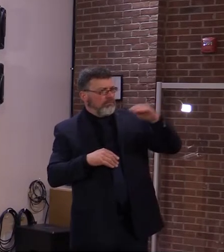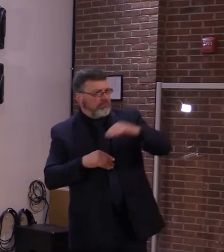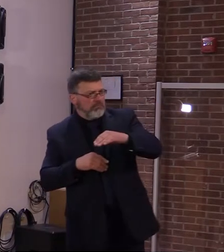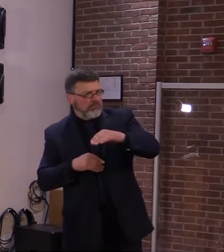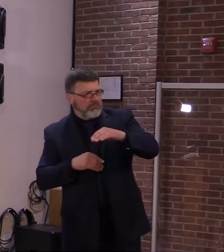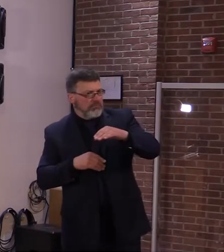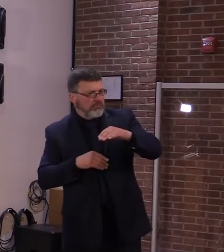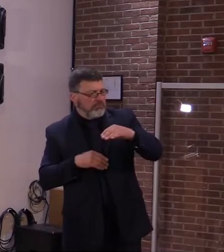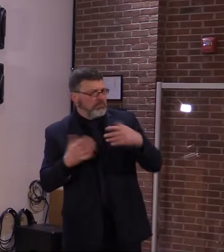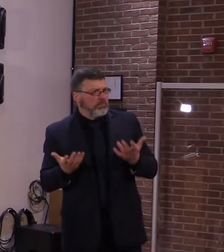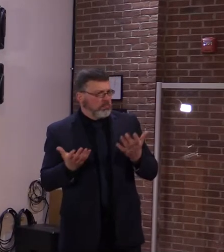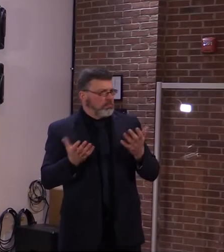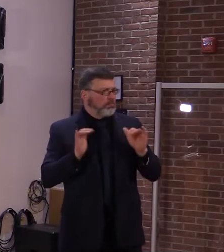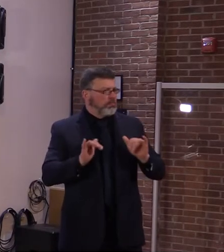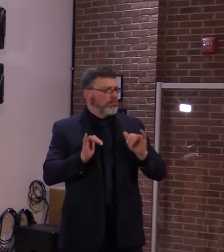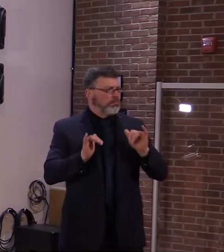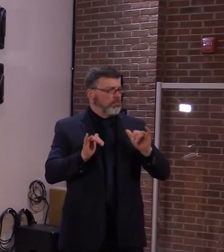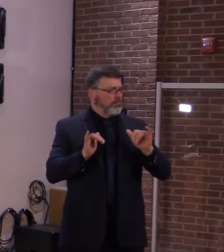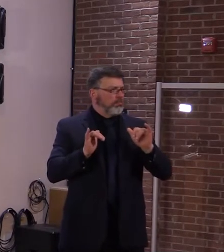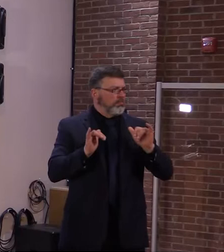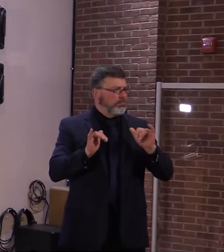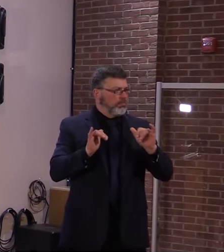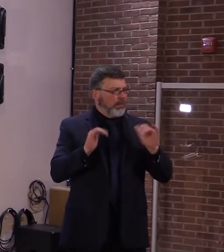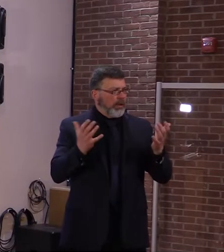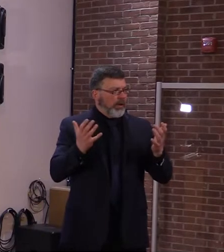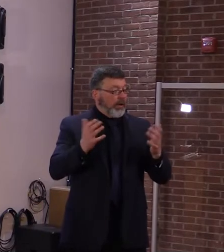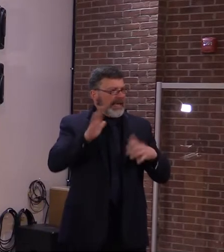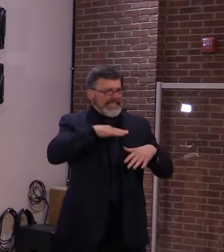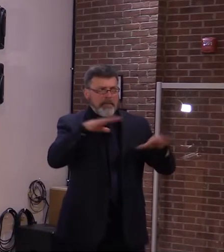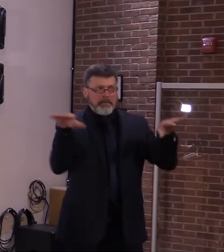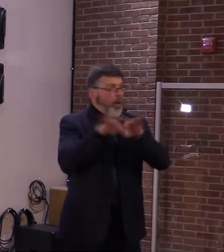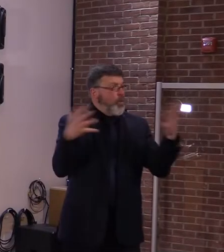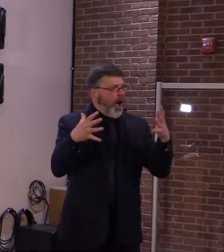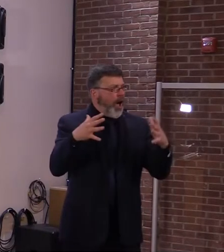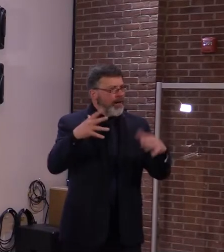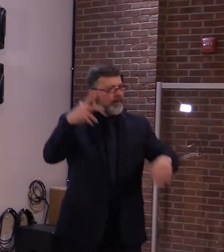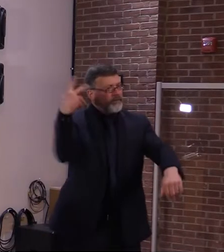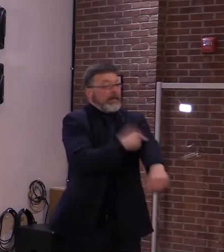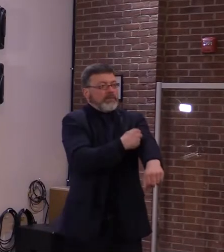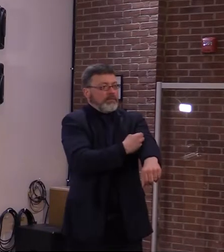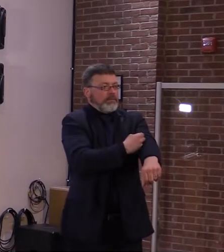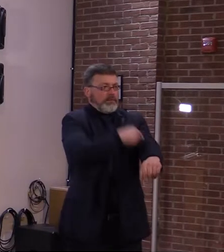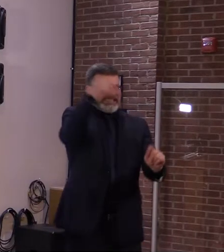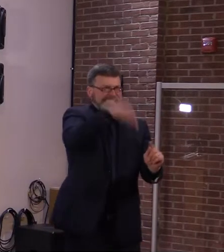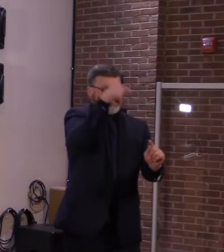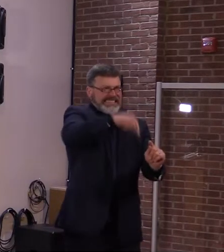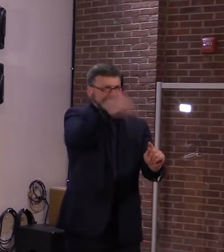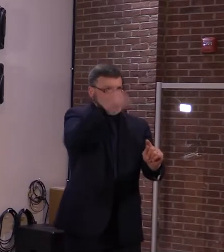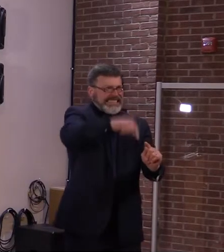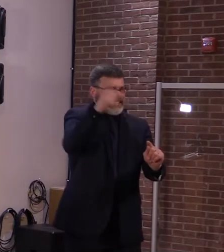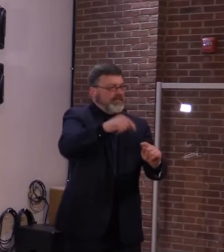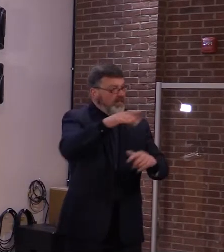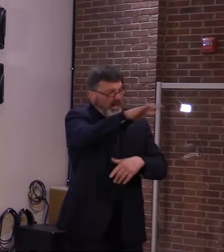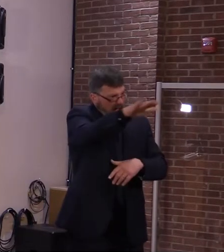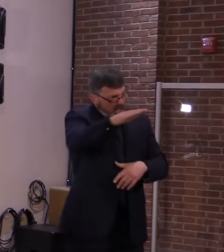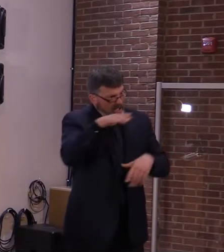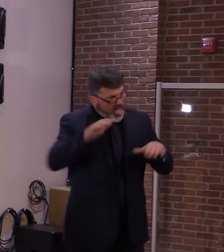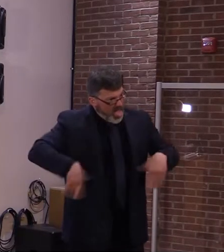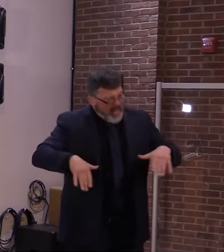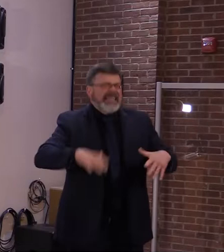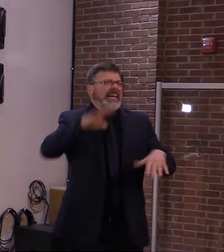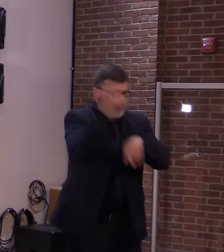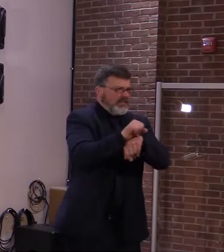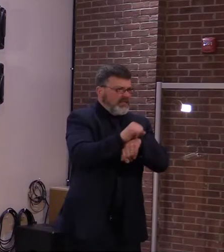and those not yet fully vaccinated who have traveled out of state to obtain a test within 3 days of their